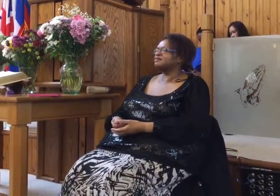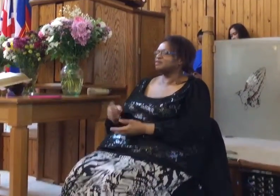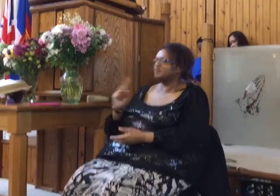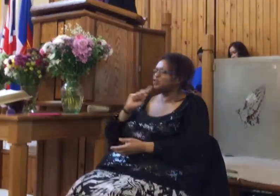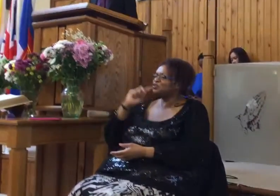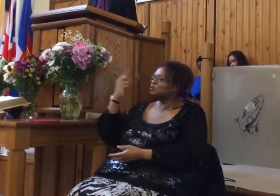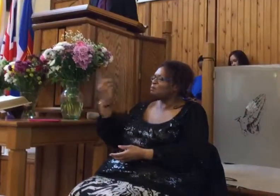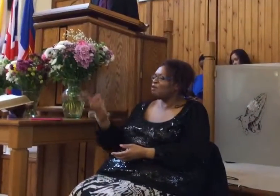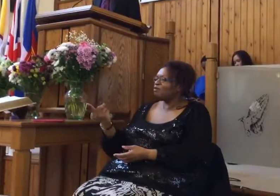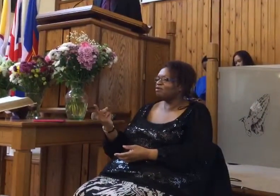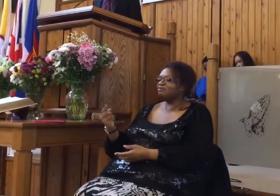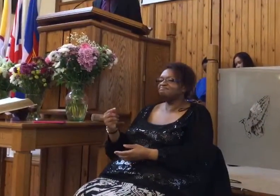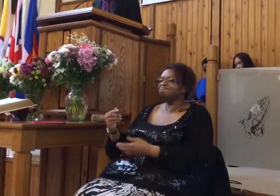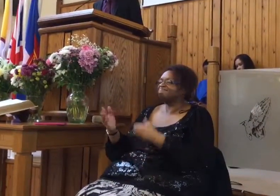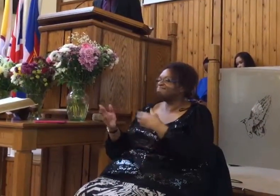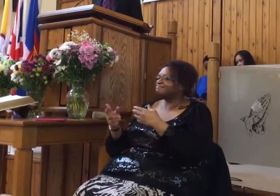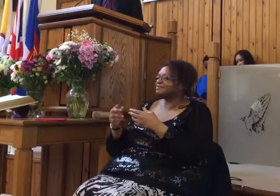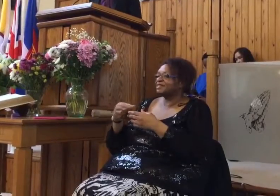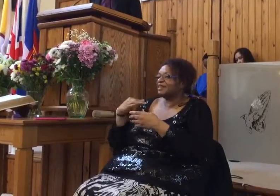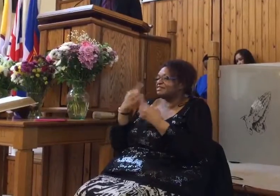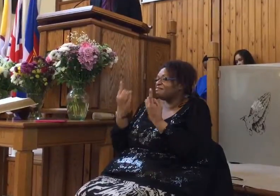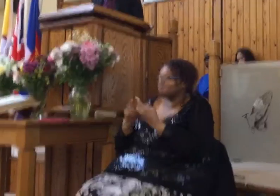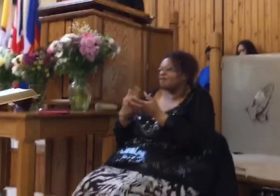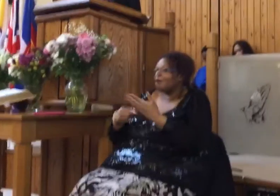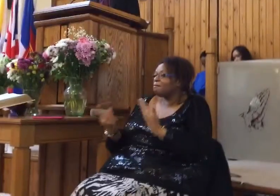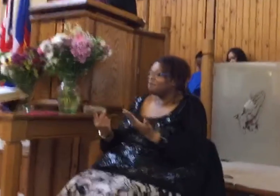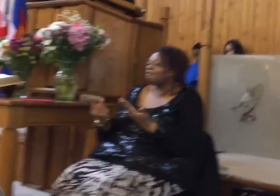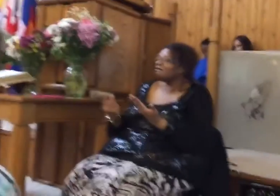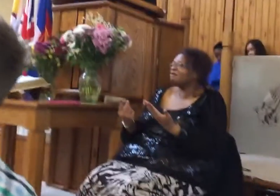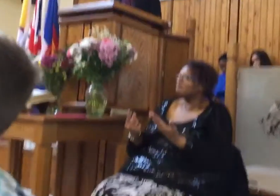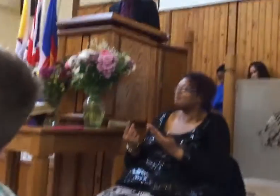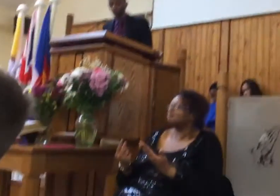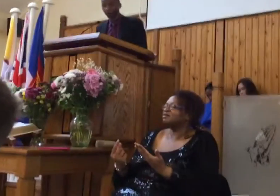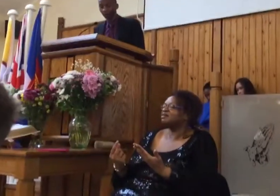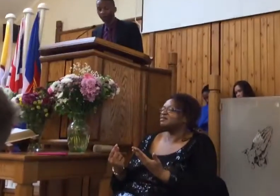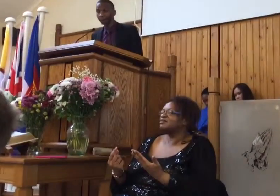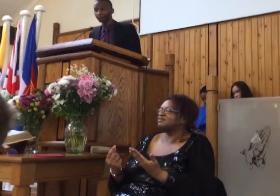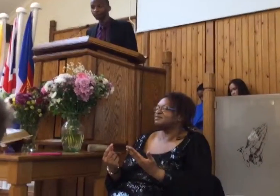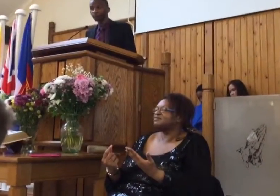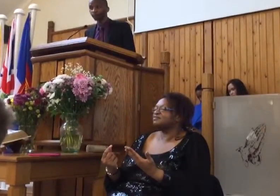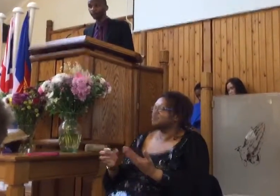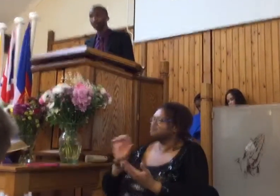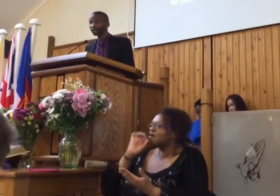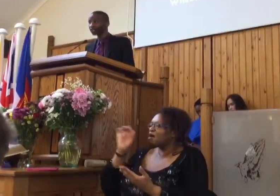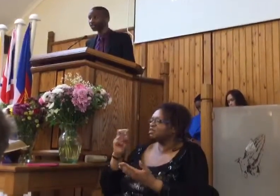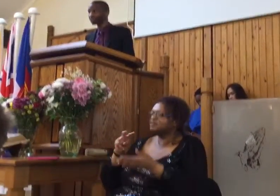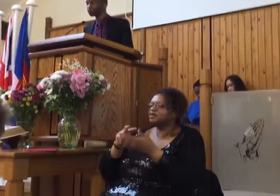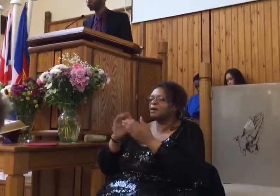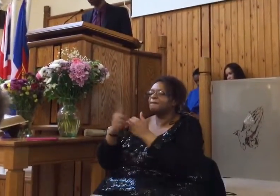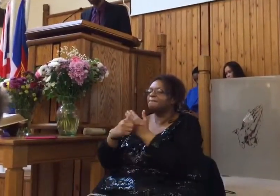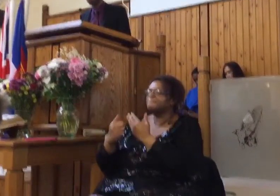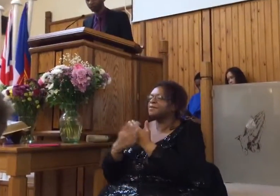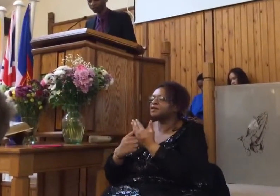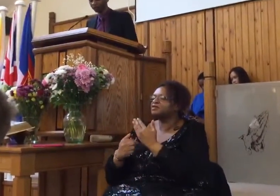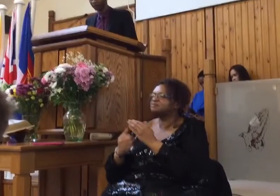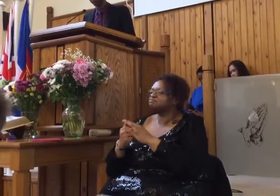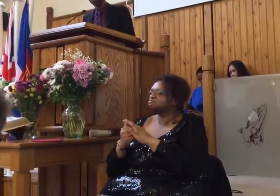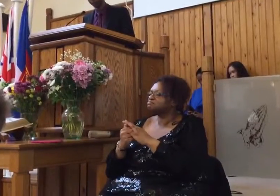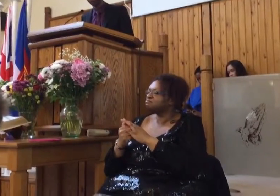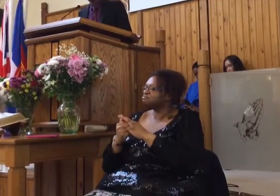Tomorrow is never promised in any form. If someone can just open Ecclesiastes 4, verse 1 for me. Ecclesiastes 4, verse